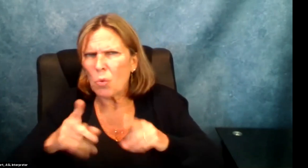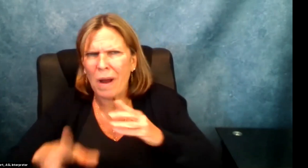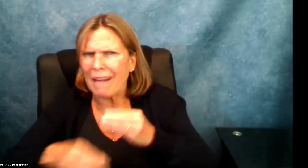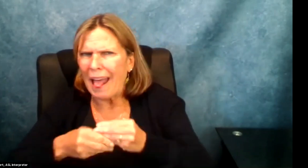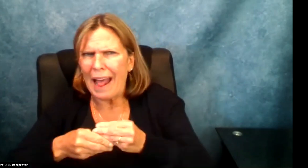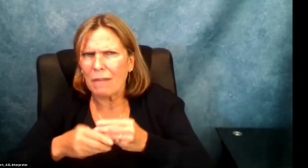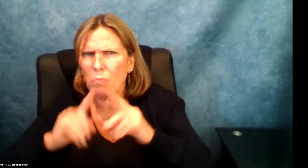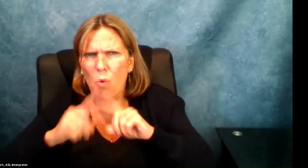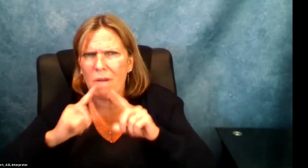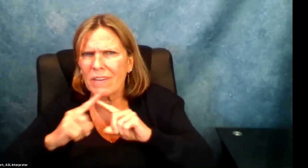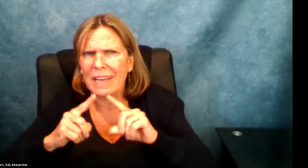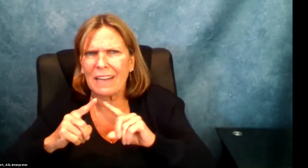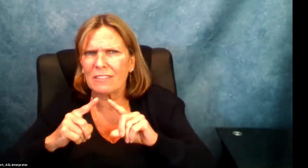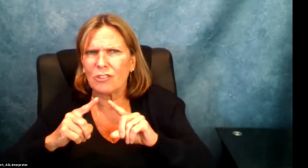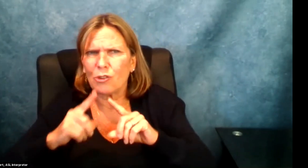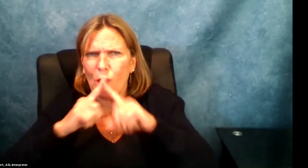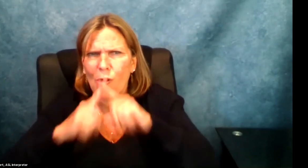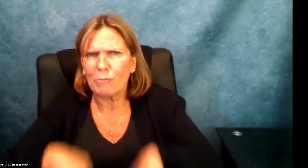chat box.